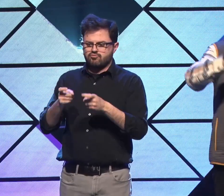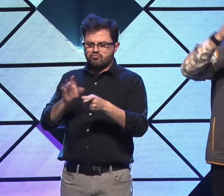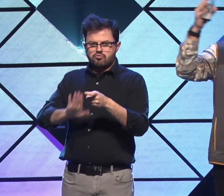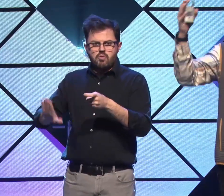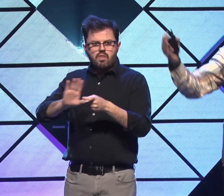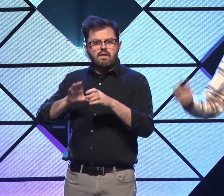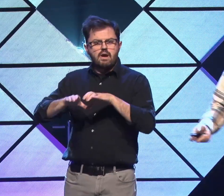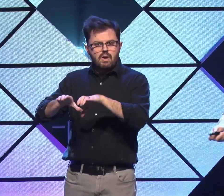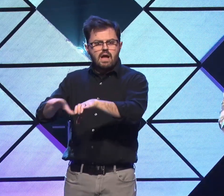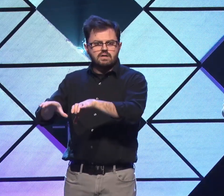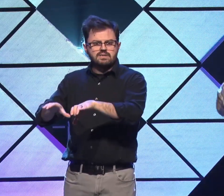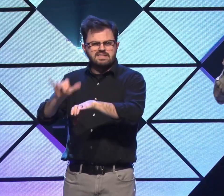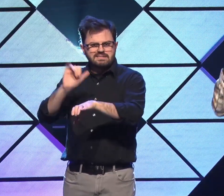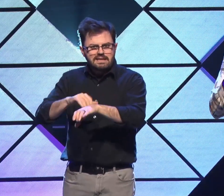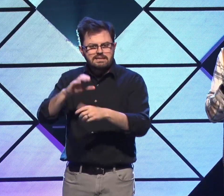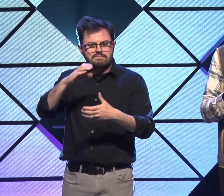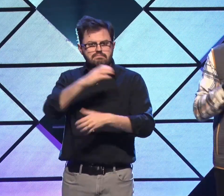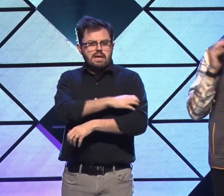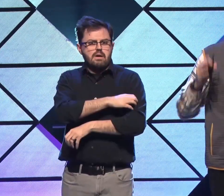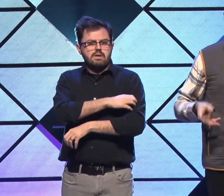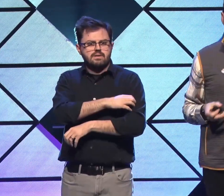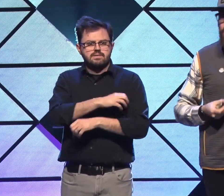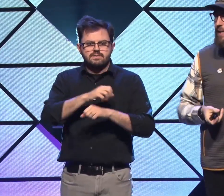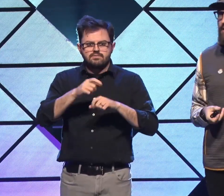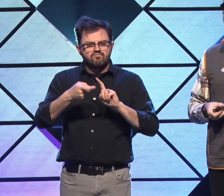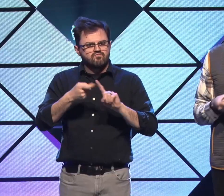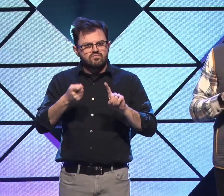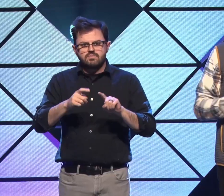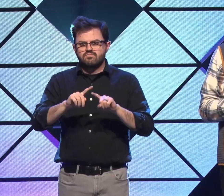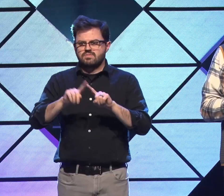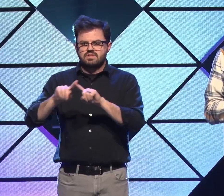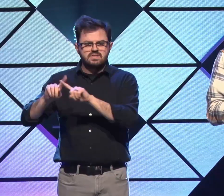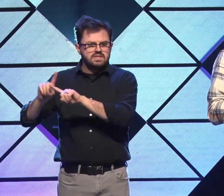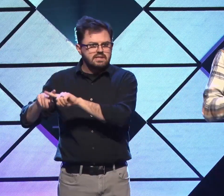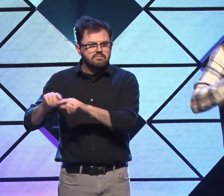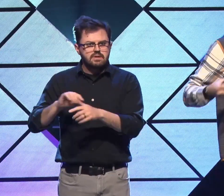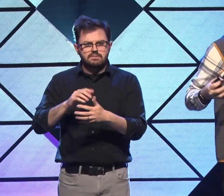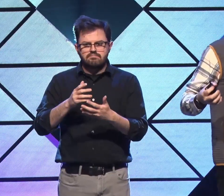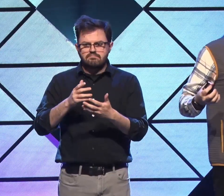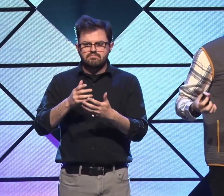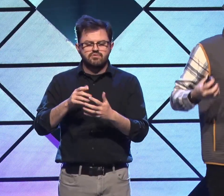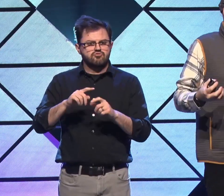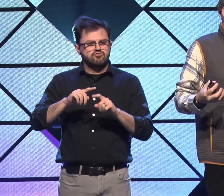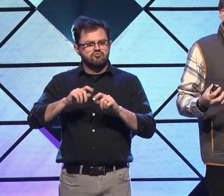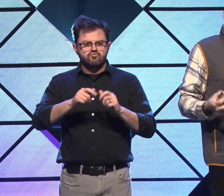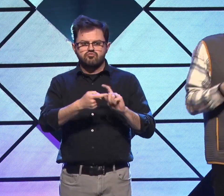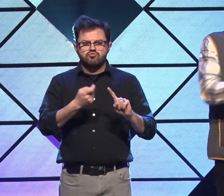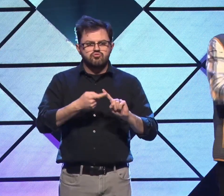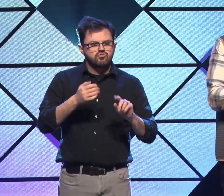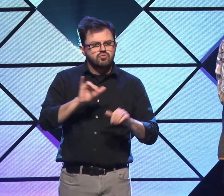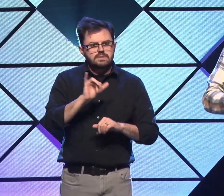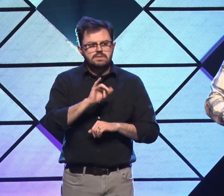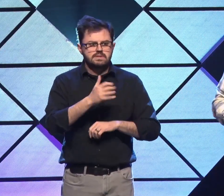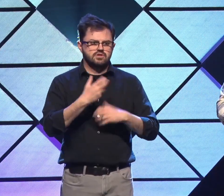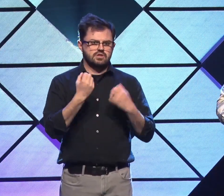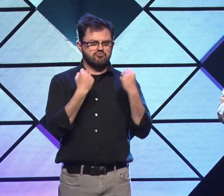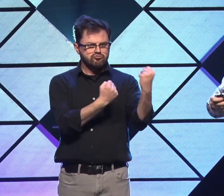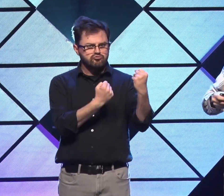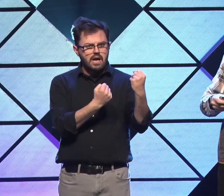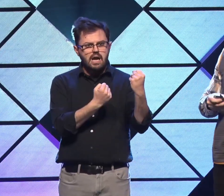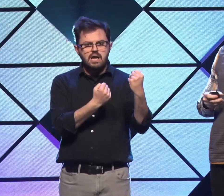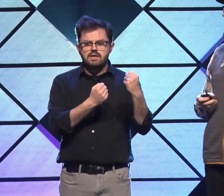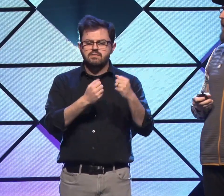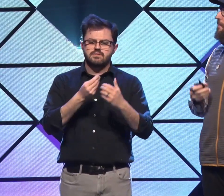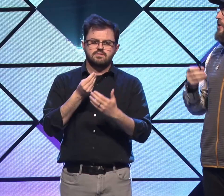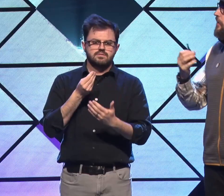actions. That's the idea of power. And power can come from lots of different places, right? Power can come from physical strength. You can be strong enough to physically withhold someone.